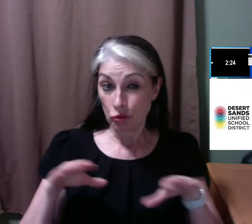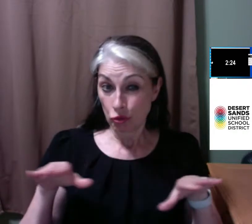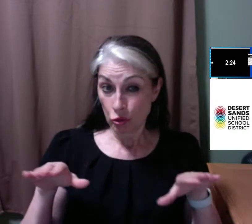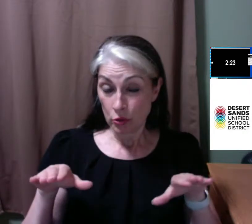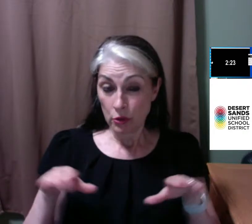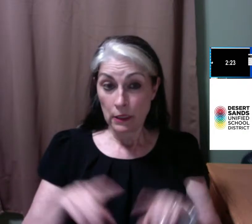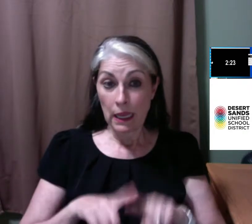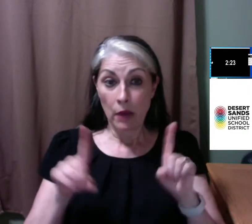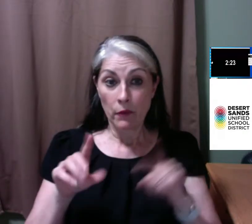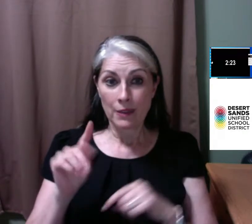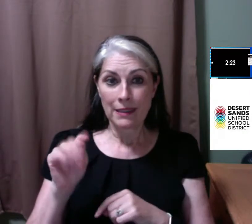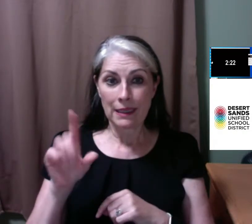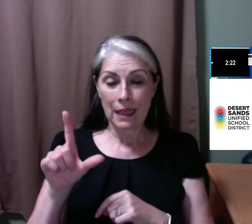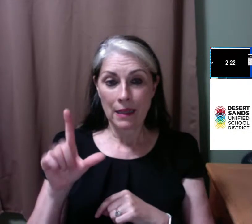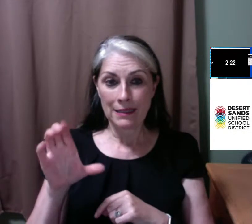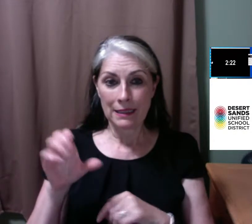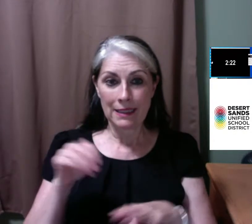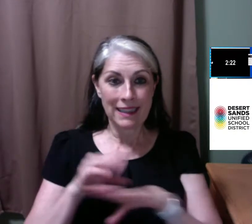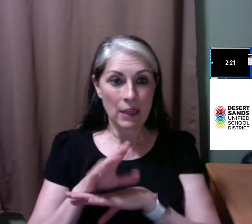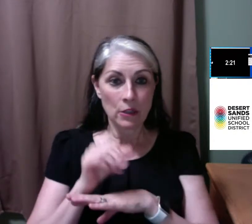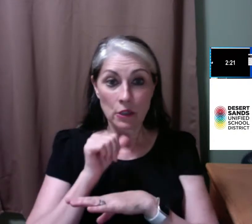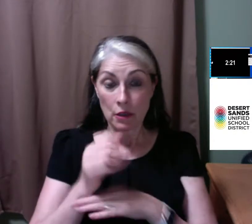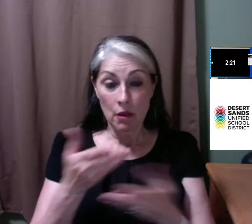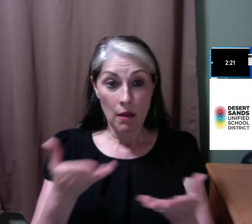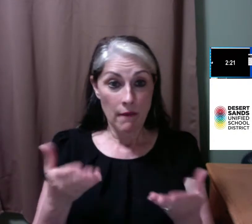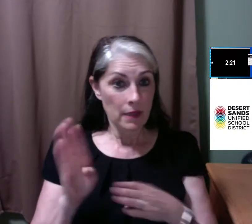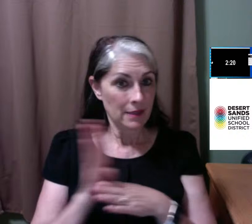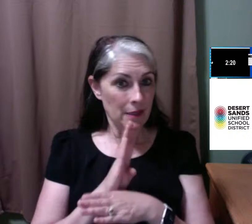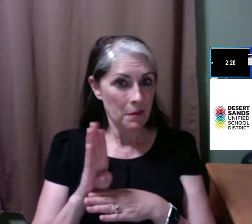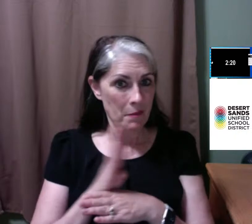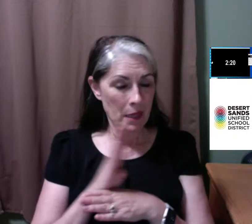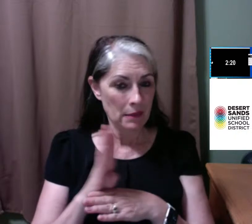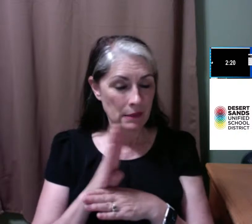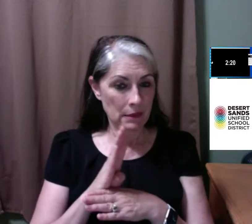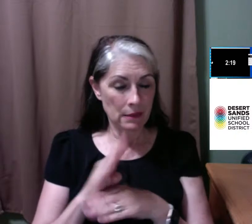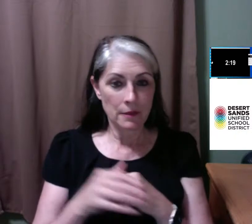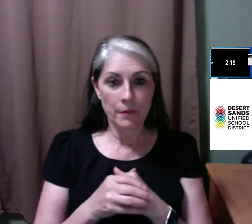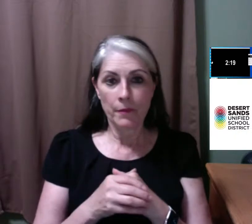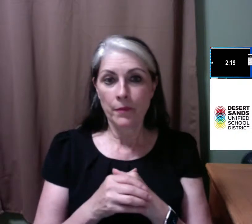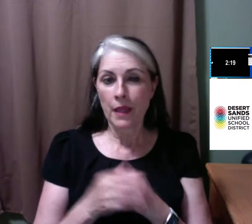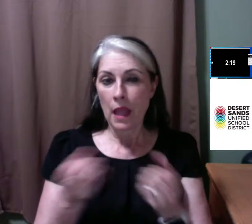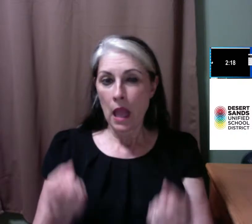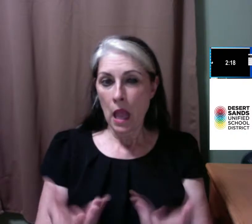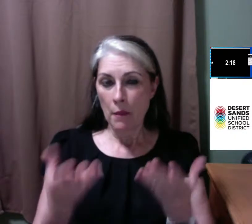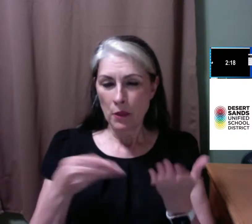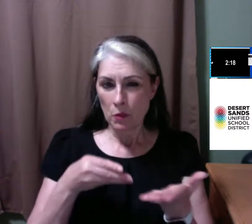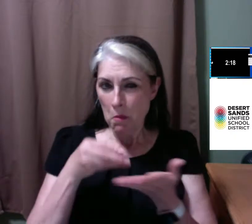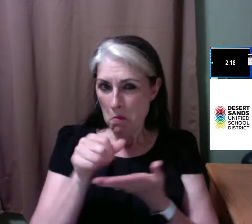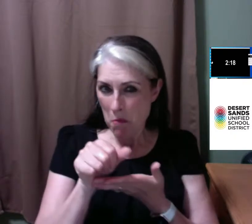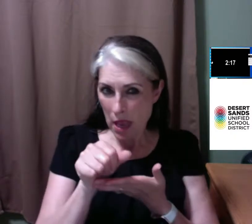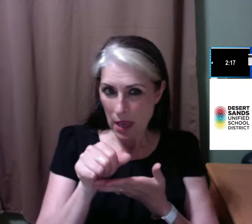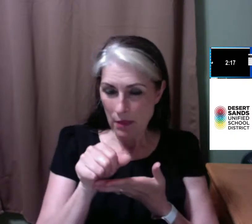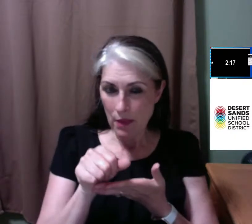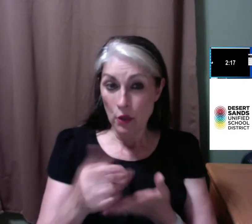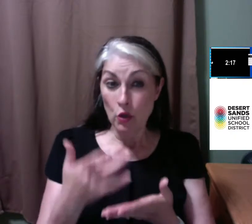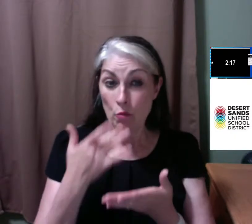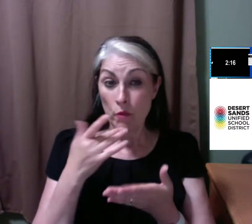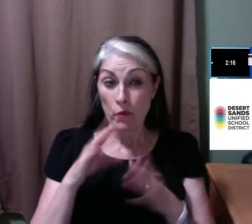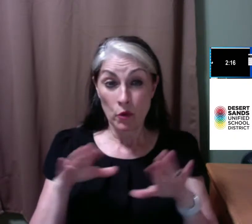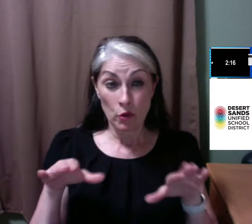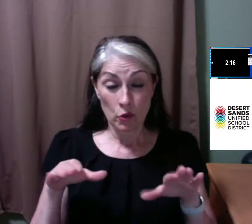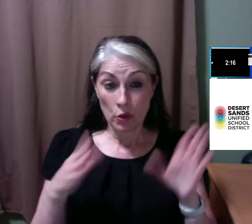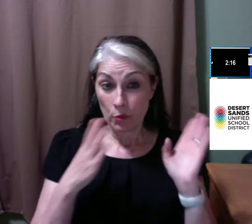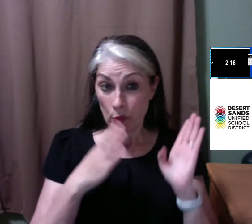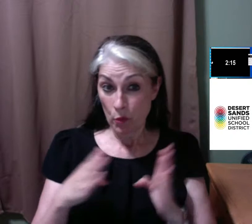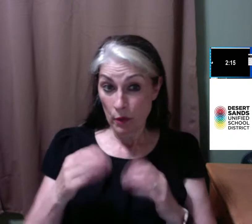However, TLC counseling does not exist as a business entity. How much are we paying them? Would you rather your children were